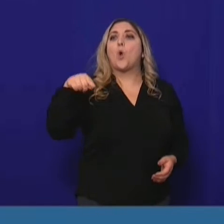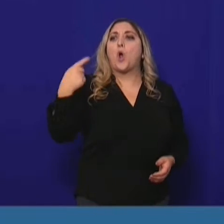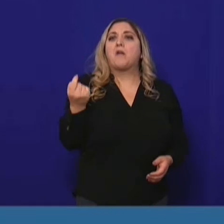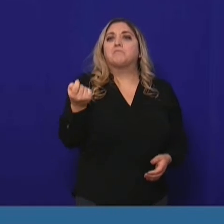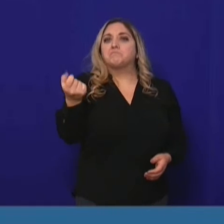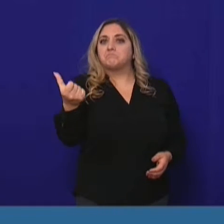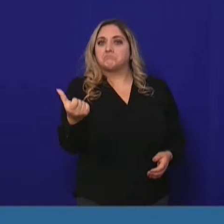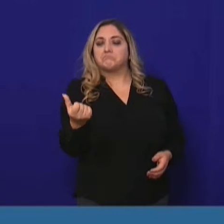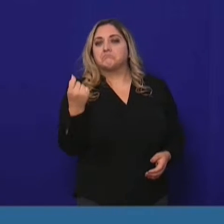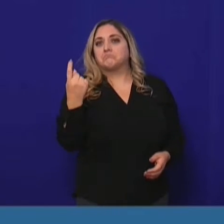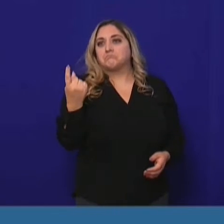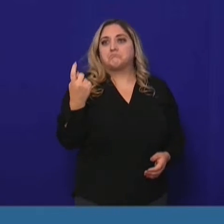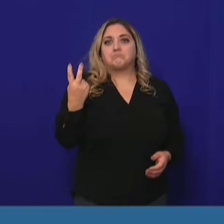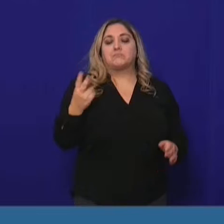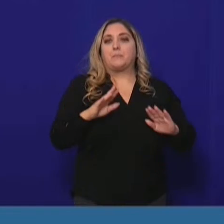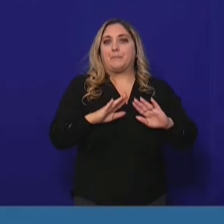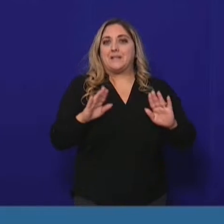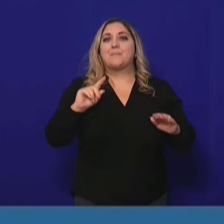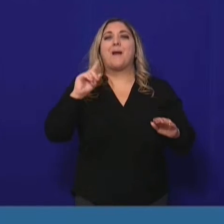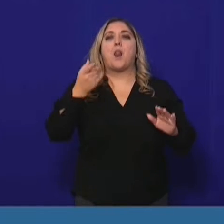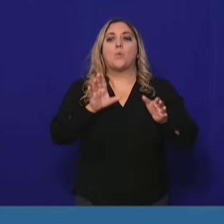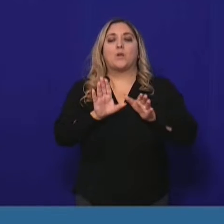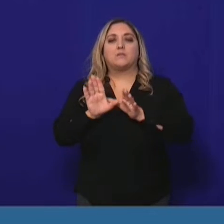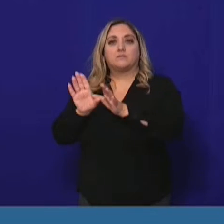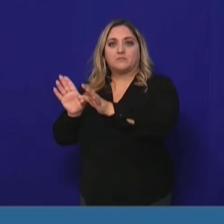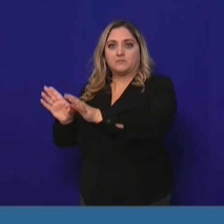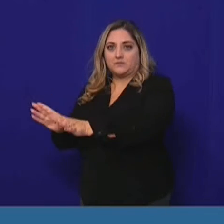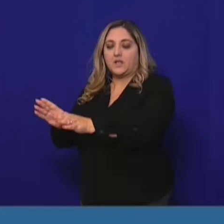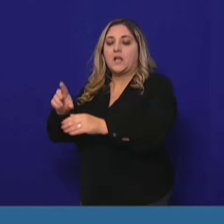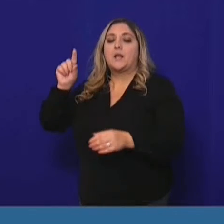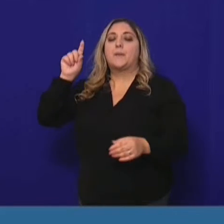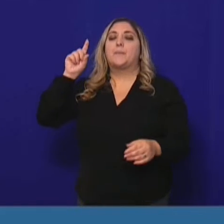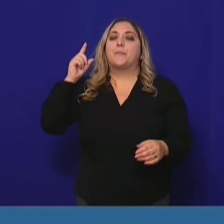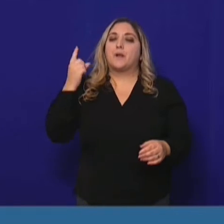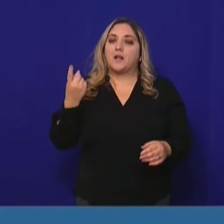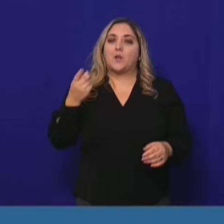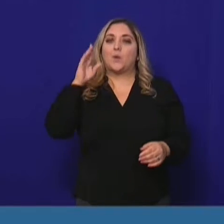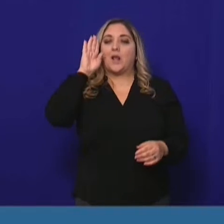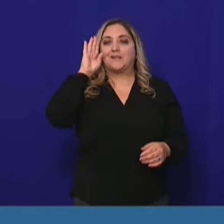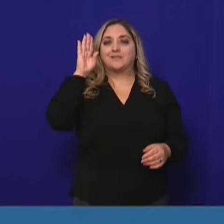jew tnejn li dawk mill-ewwel jiġu iżolati u mill-ewwel tittieħed